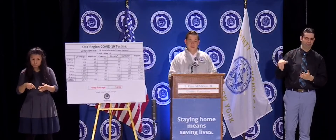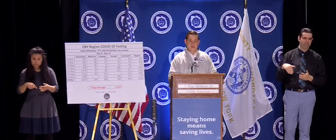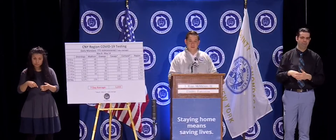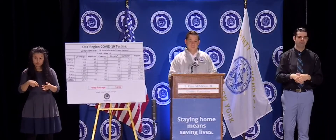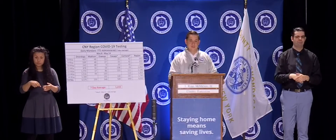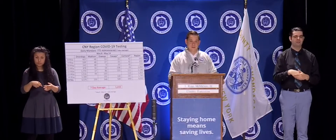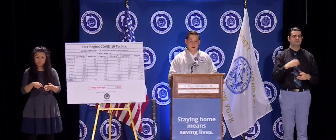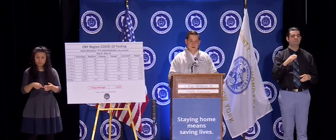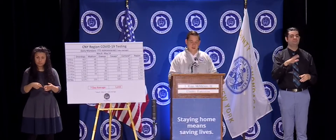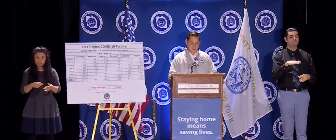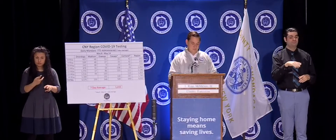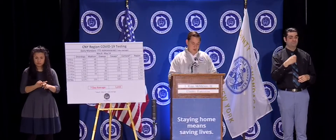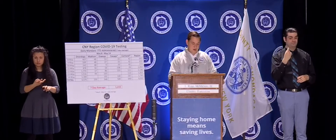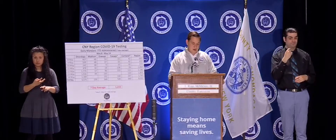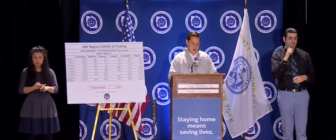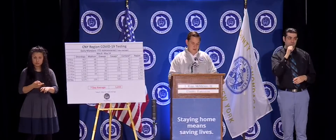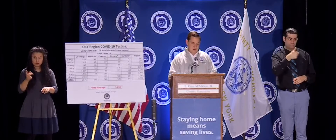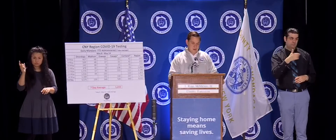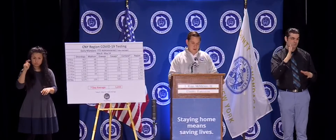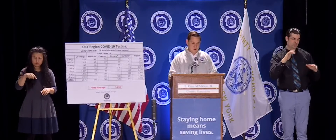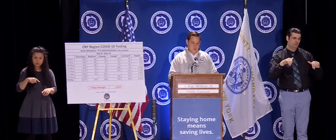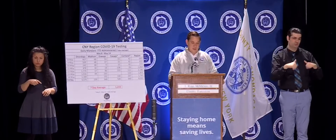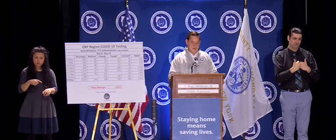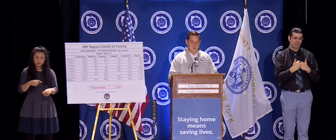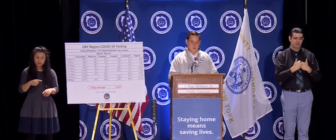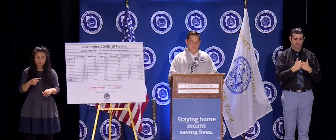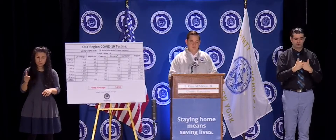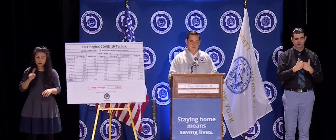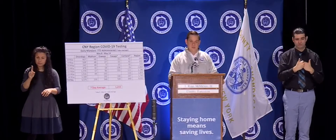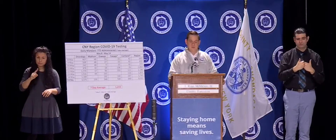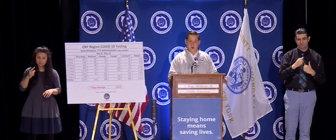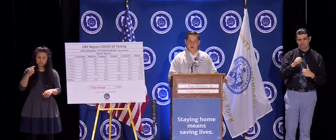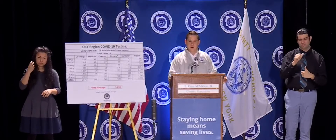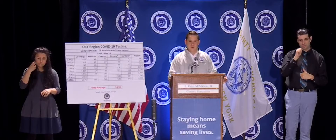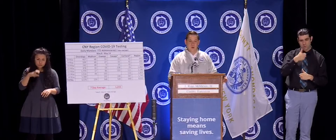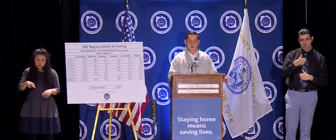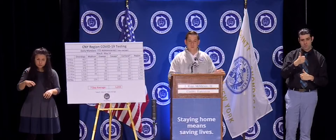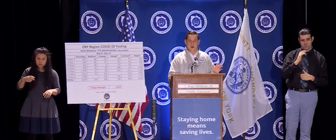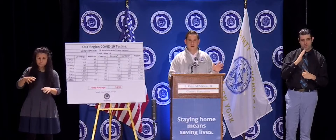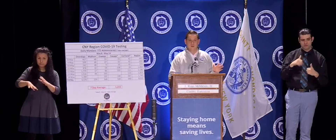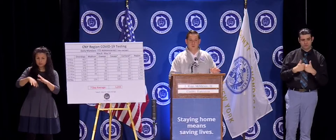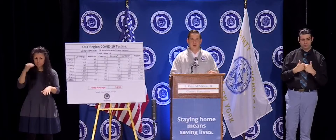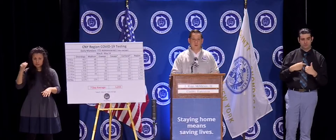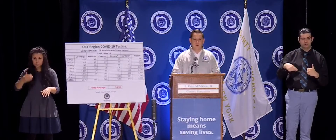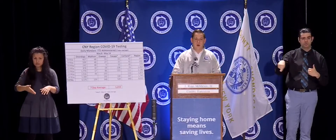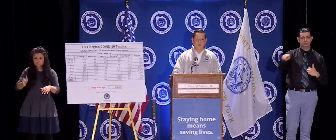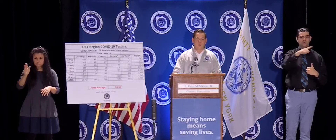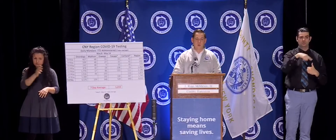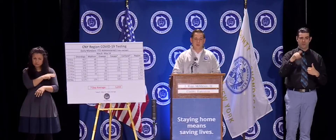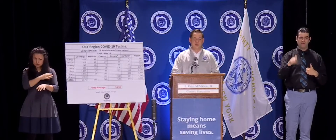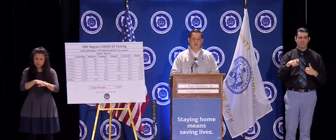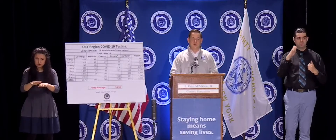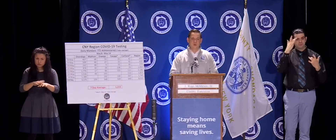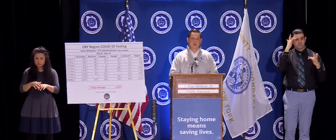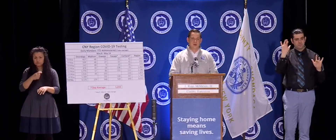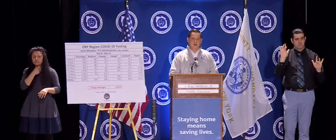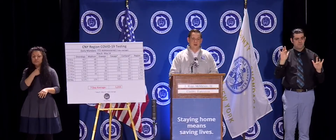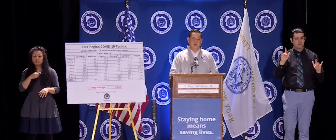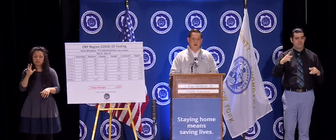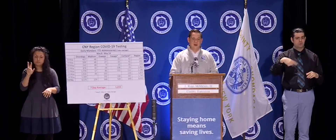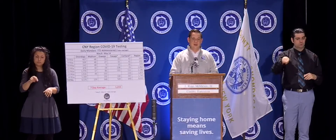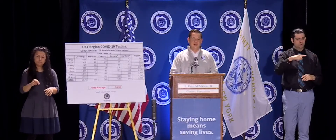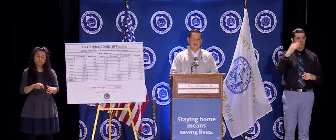those days, but we need to be smart. We're all smart. We all know what we can do